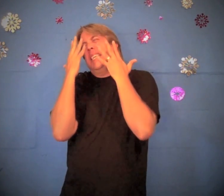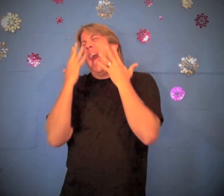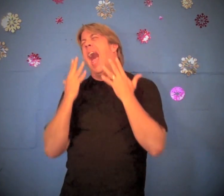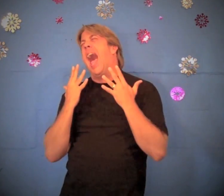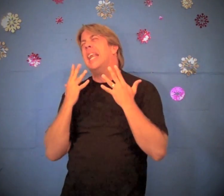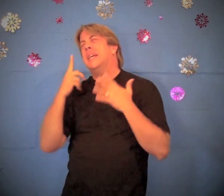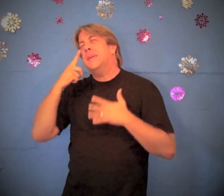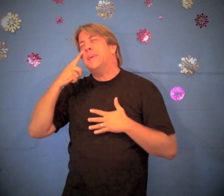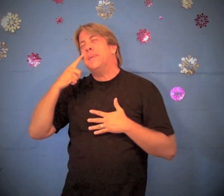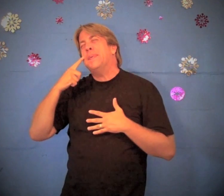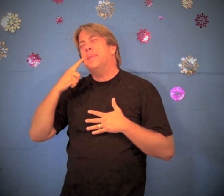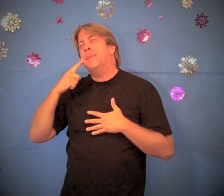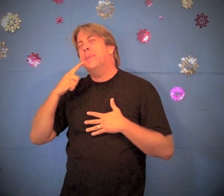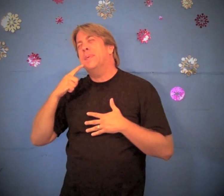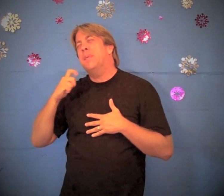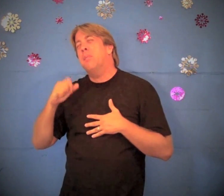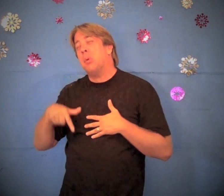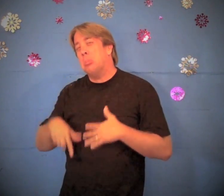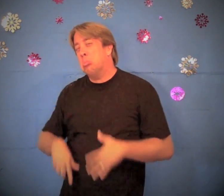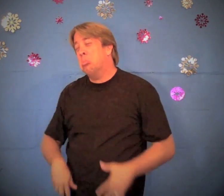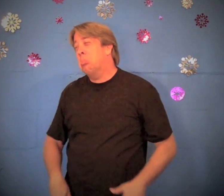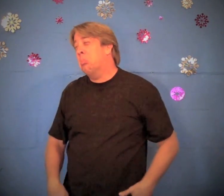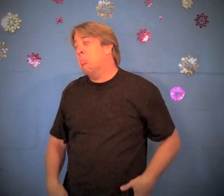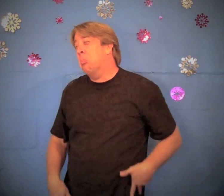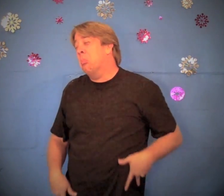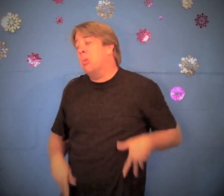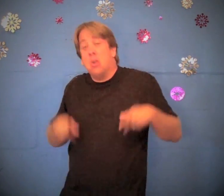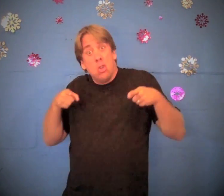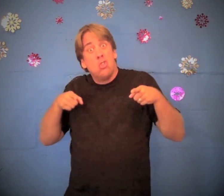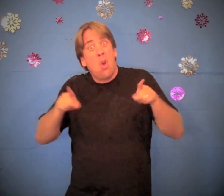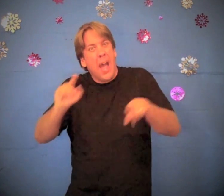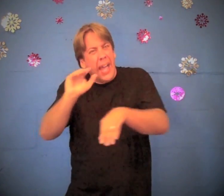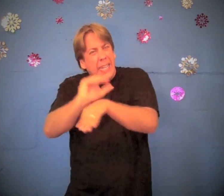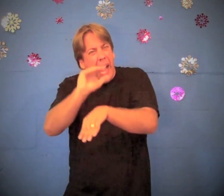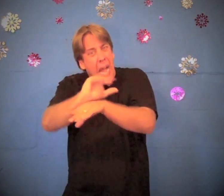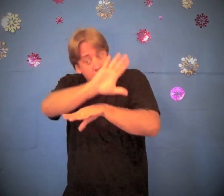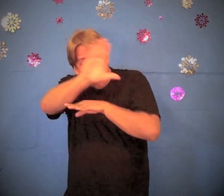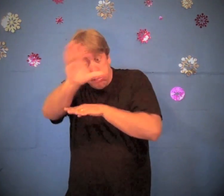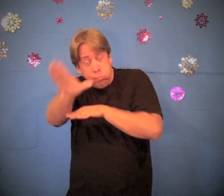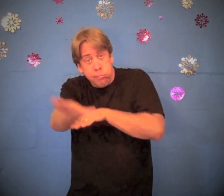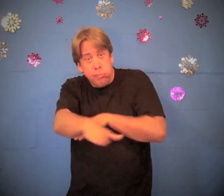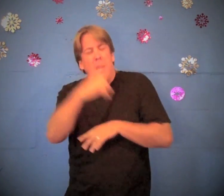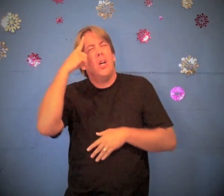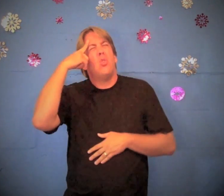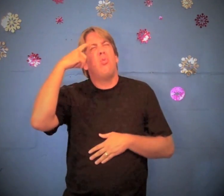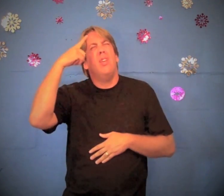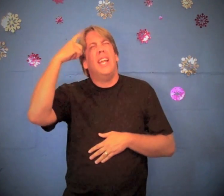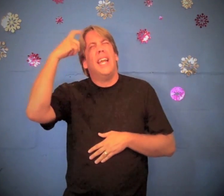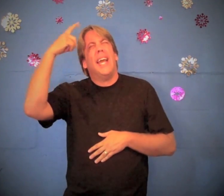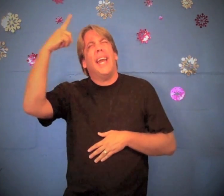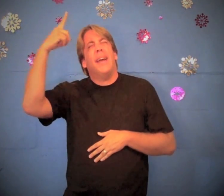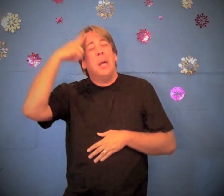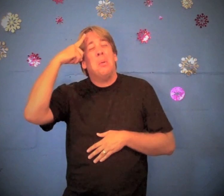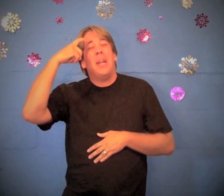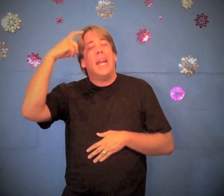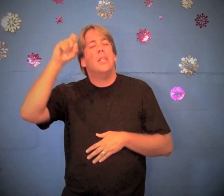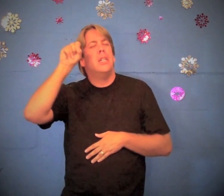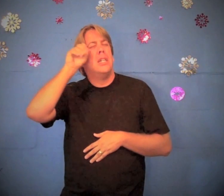While he slept, he dreamed that the sun had melted all the snow